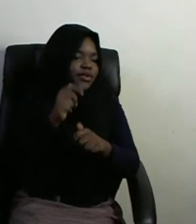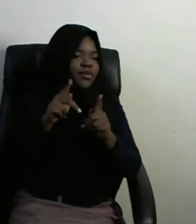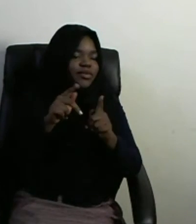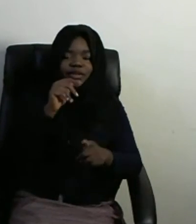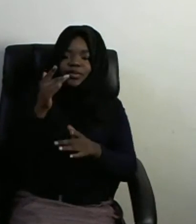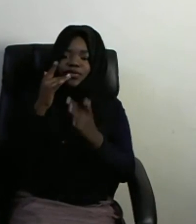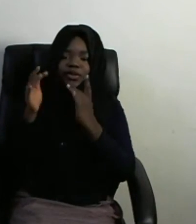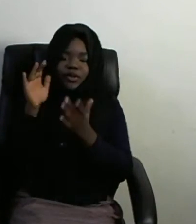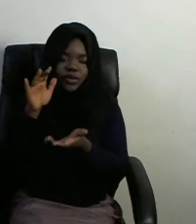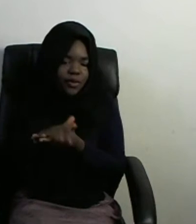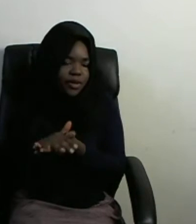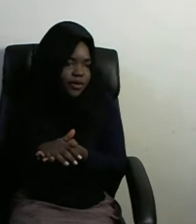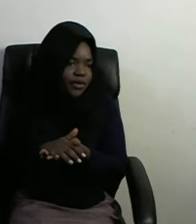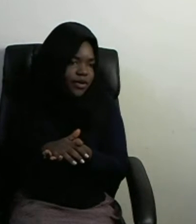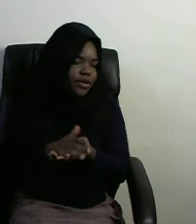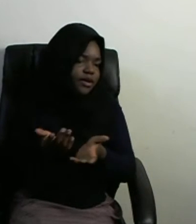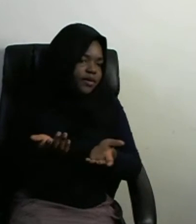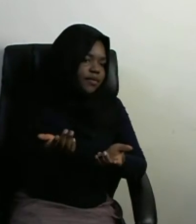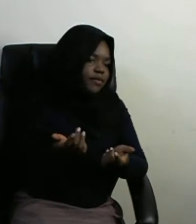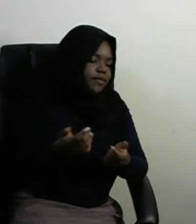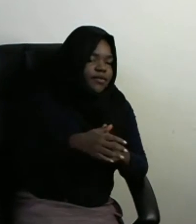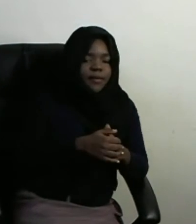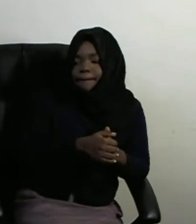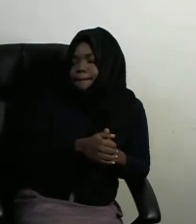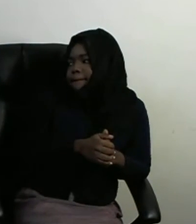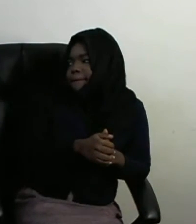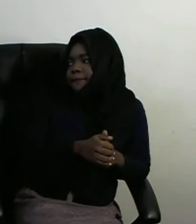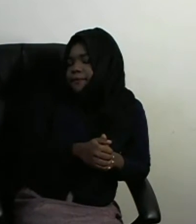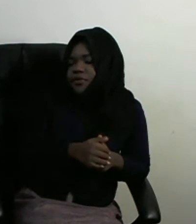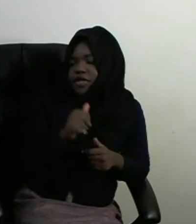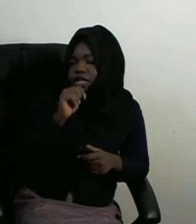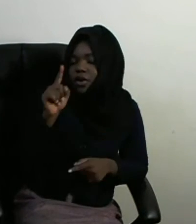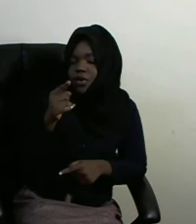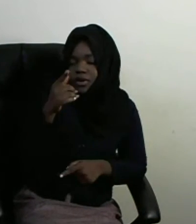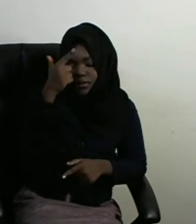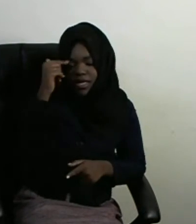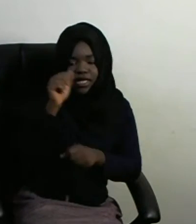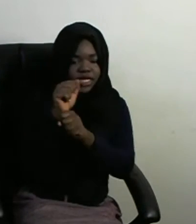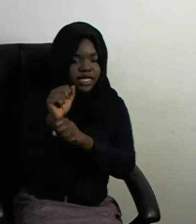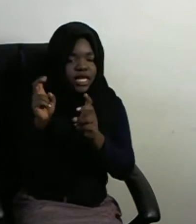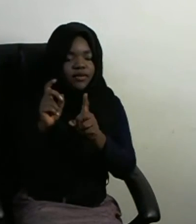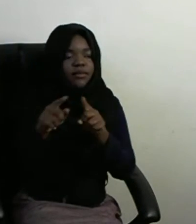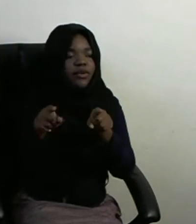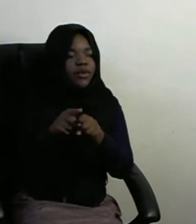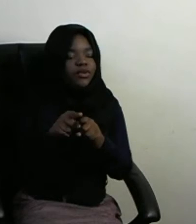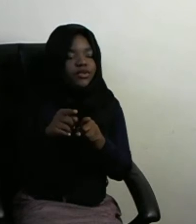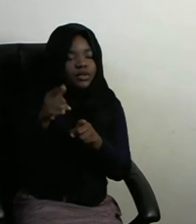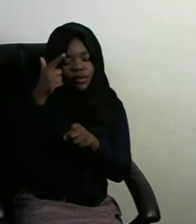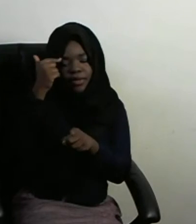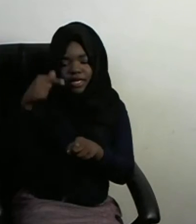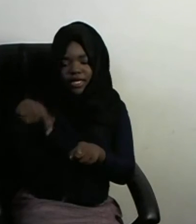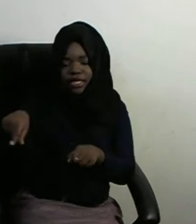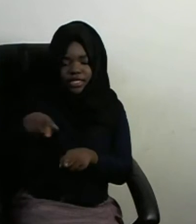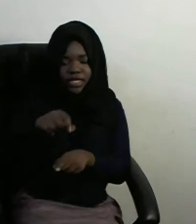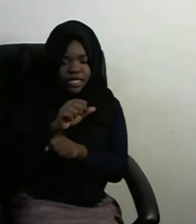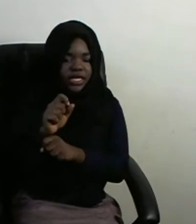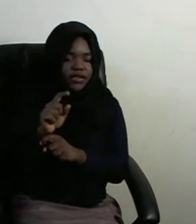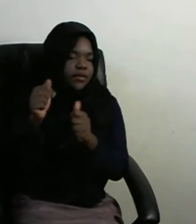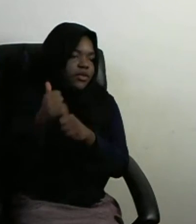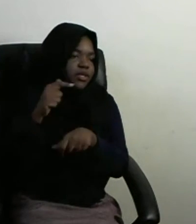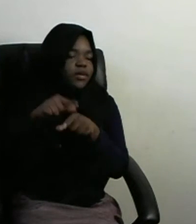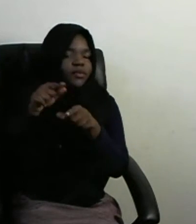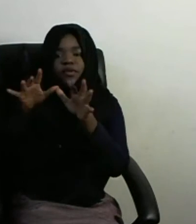by masters and freemen. Okay? Not just because they are slaves, but because they went